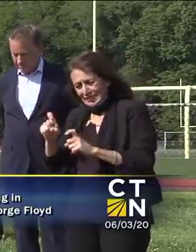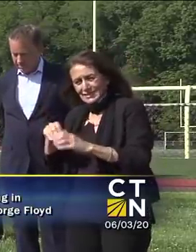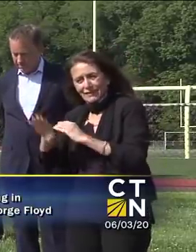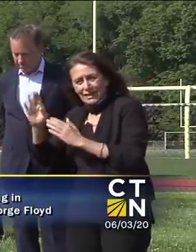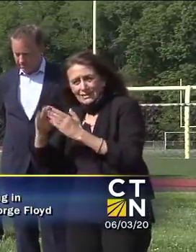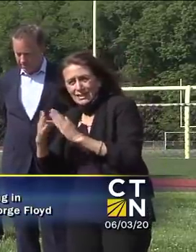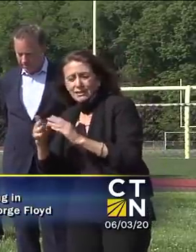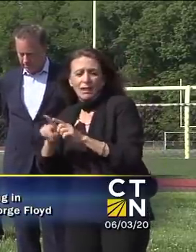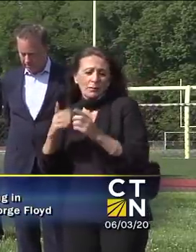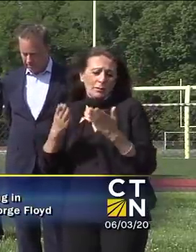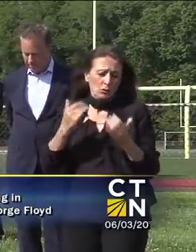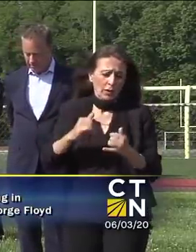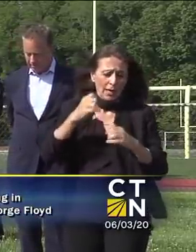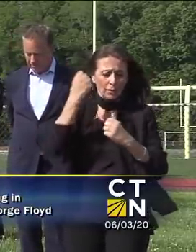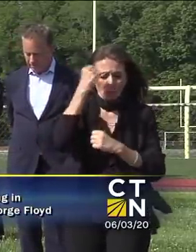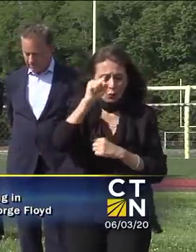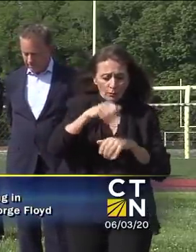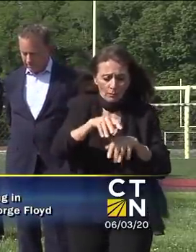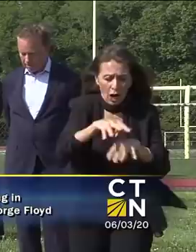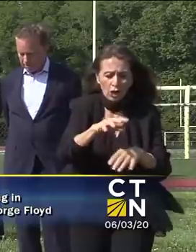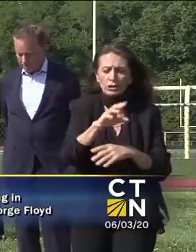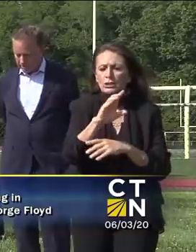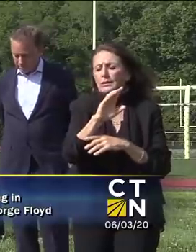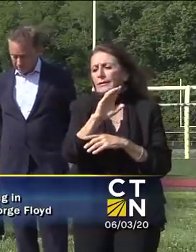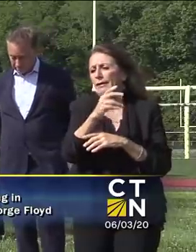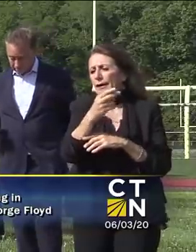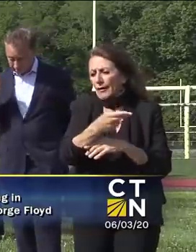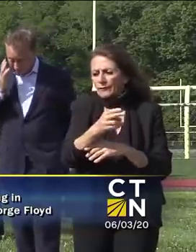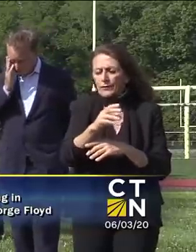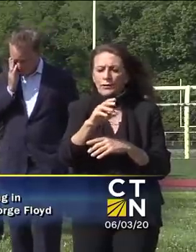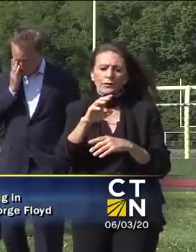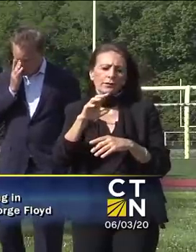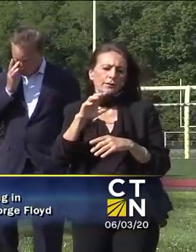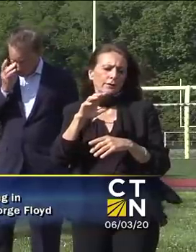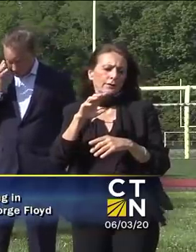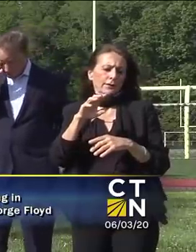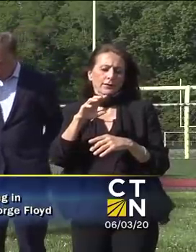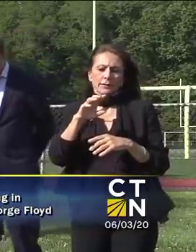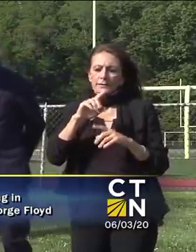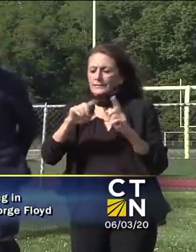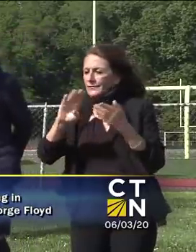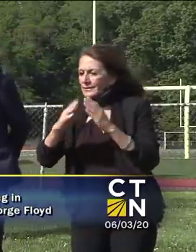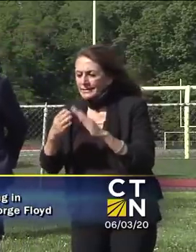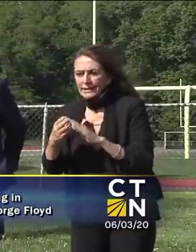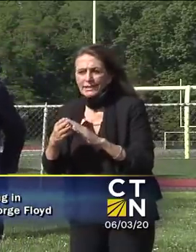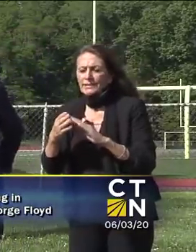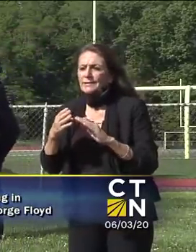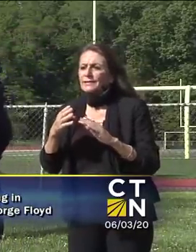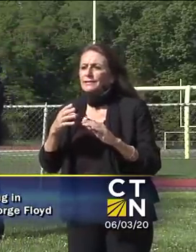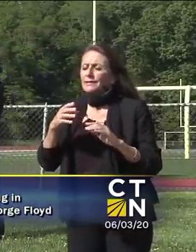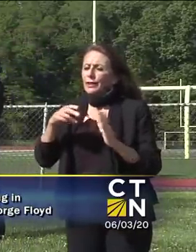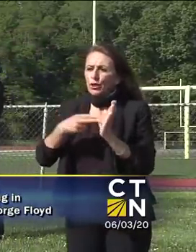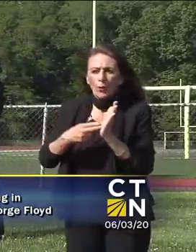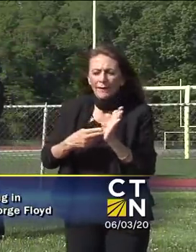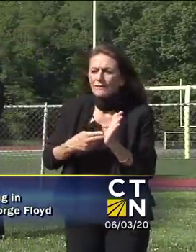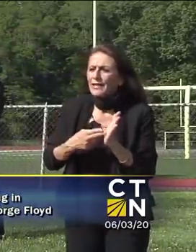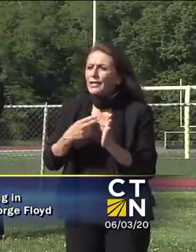Danbury today or Hartford, or what should be done to try to prevent the spread of